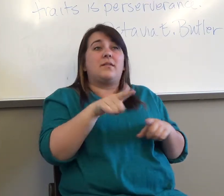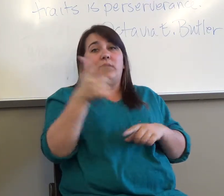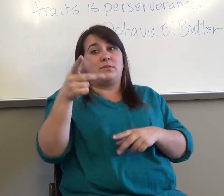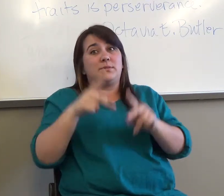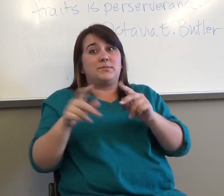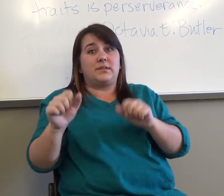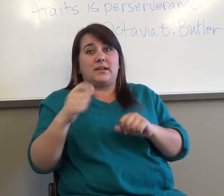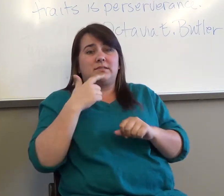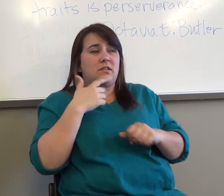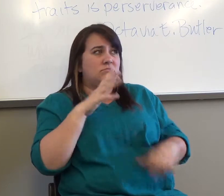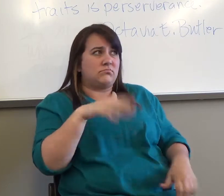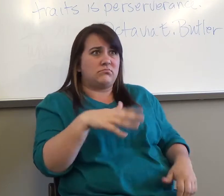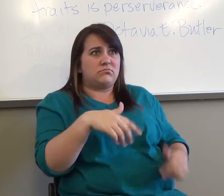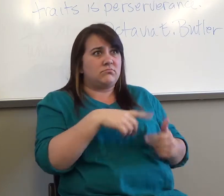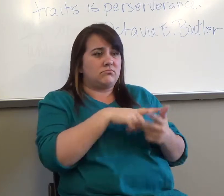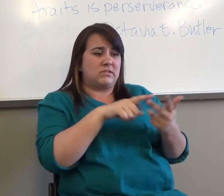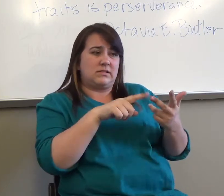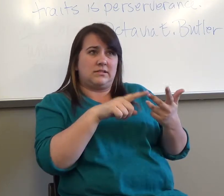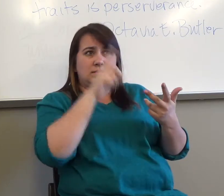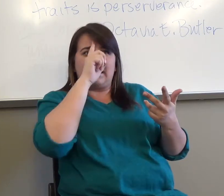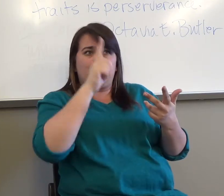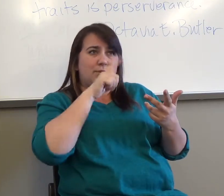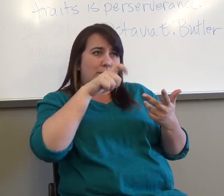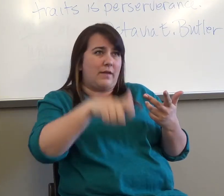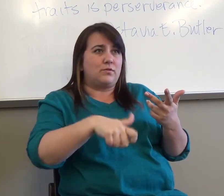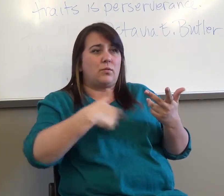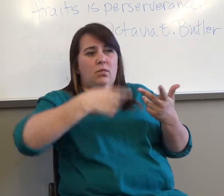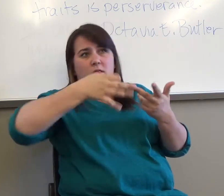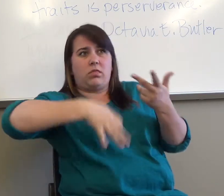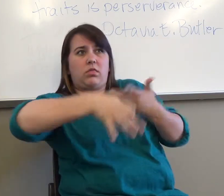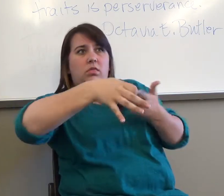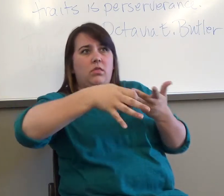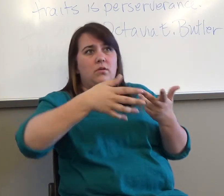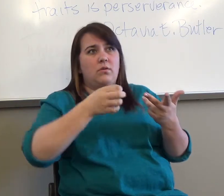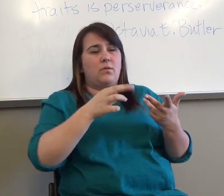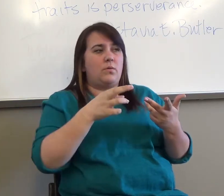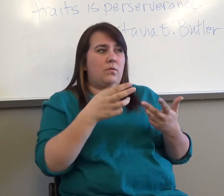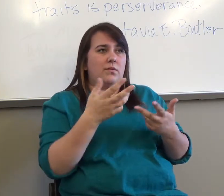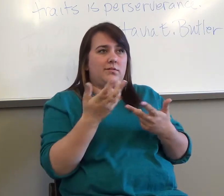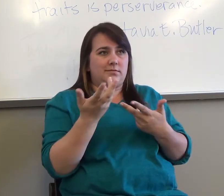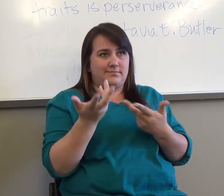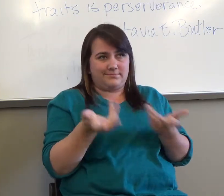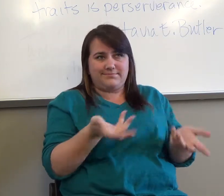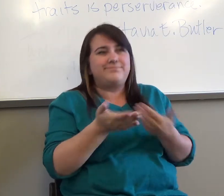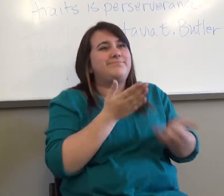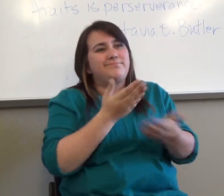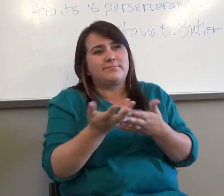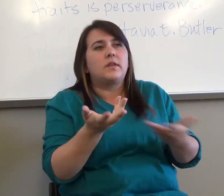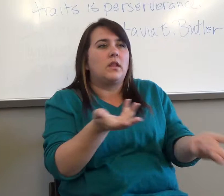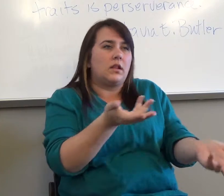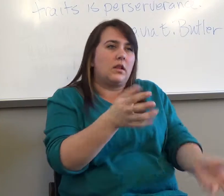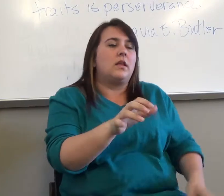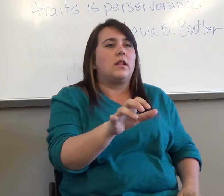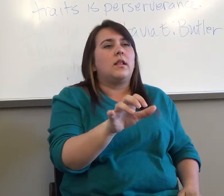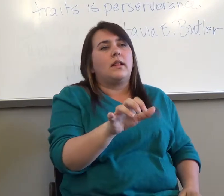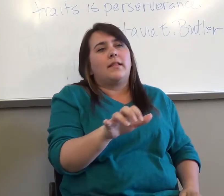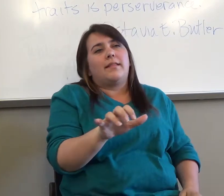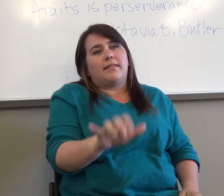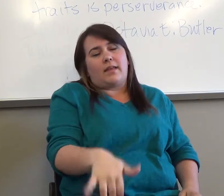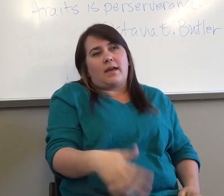say that a successful career actually hinges on another thing. There might be a fourth thing, okay?